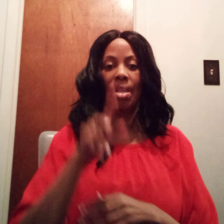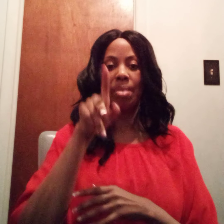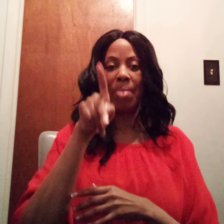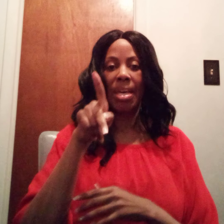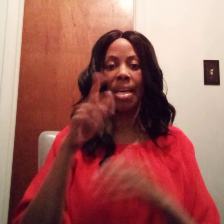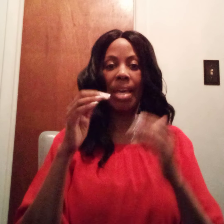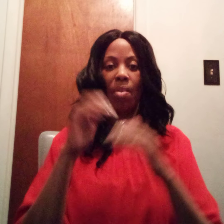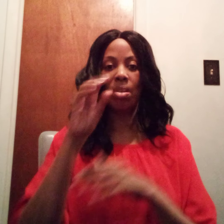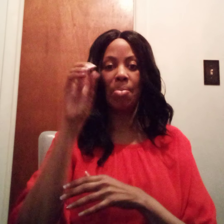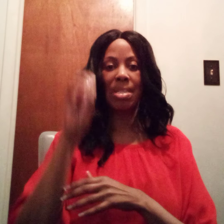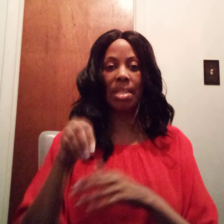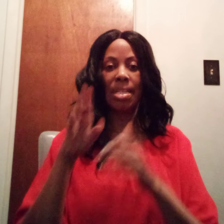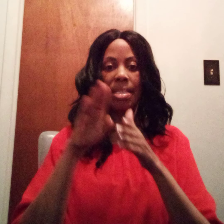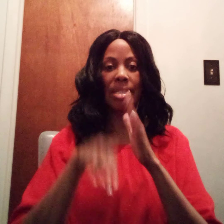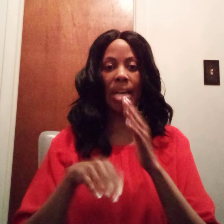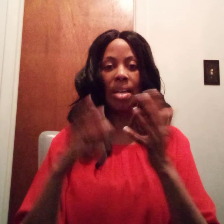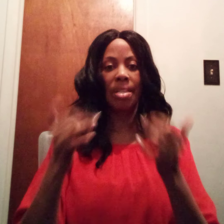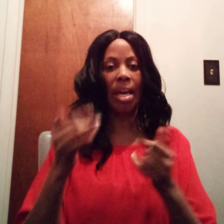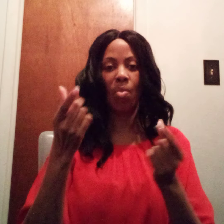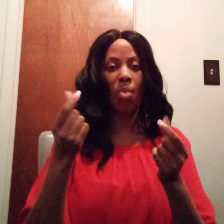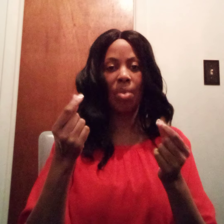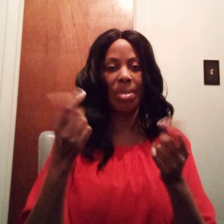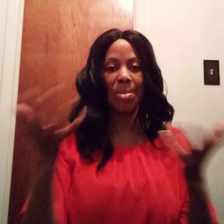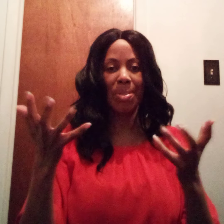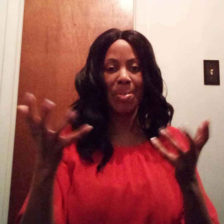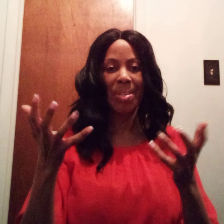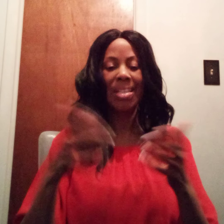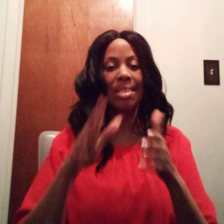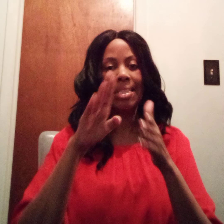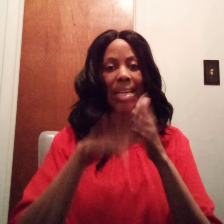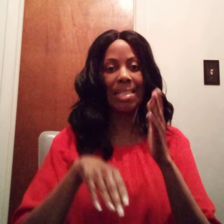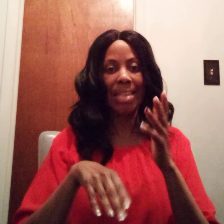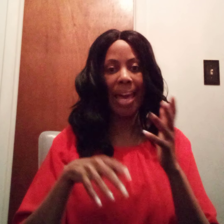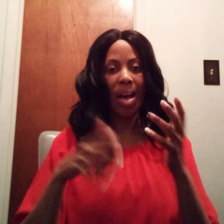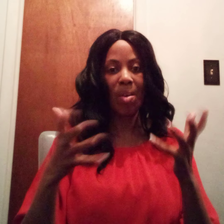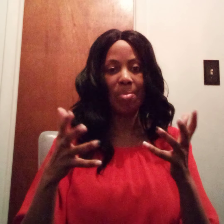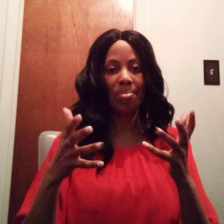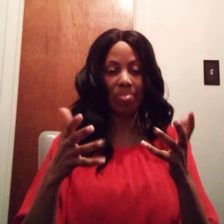off. Now what can we do? Well, now we can say that the discount